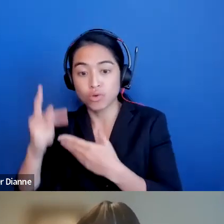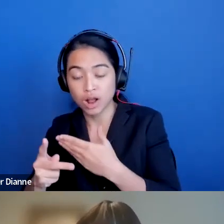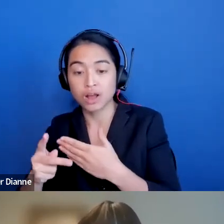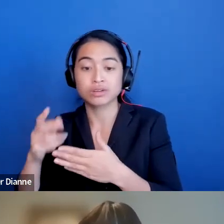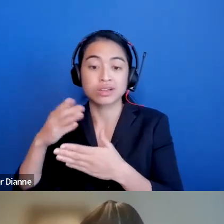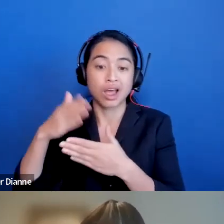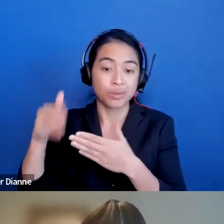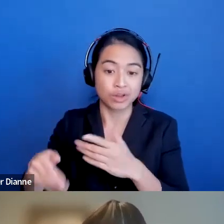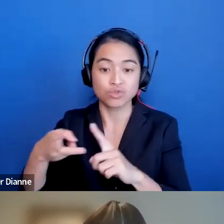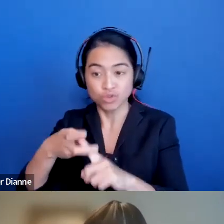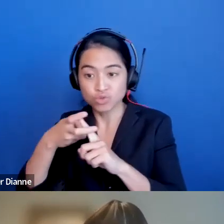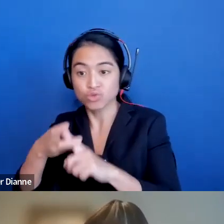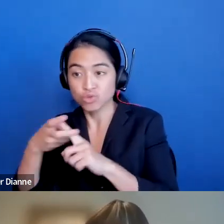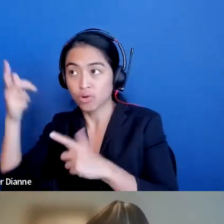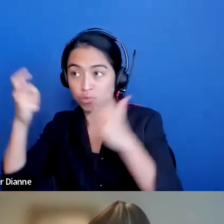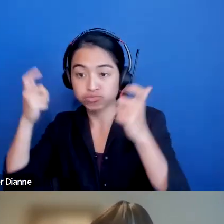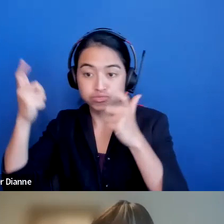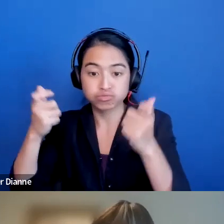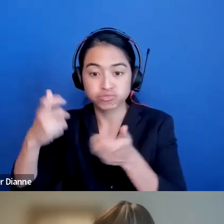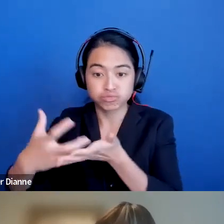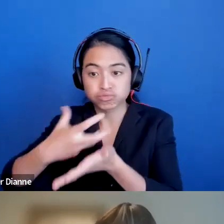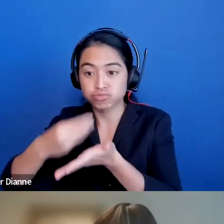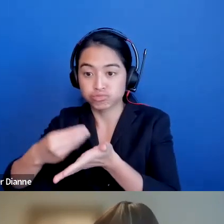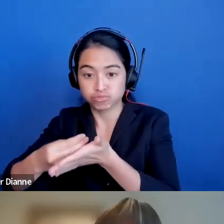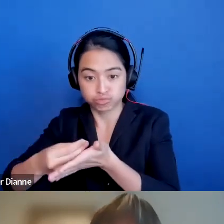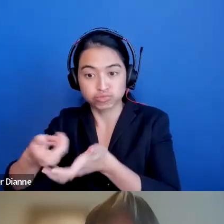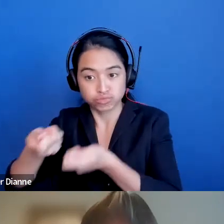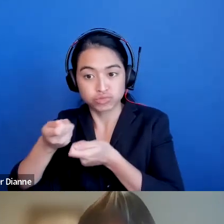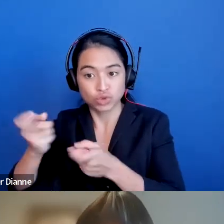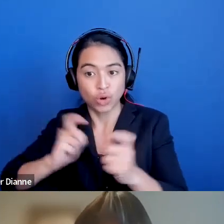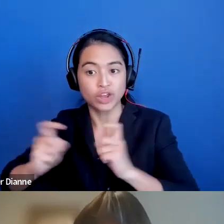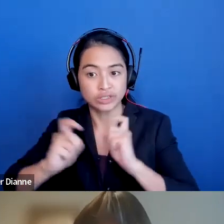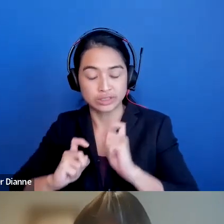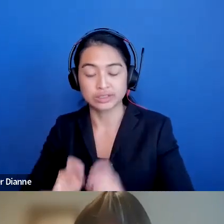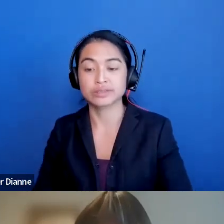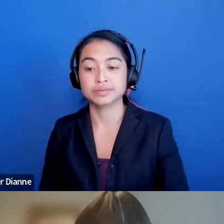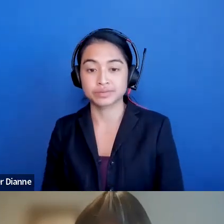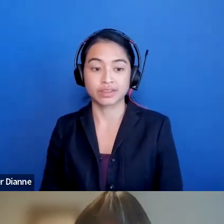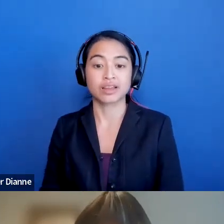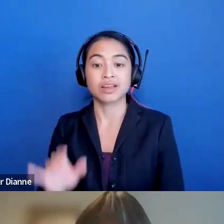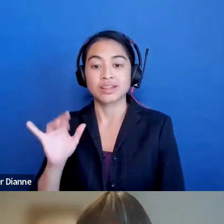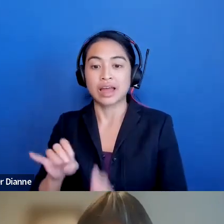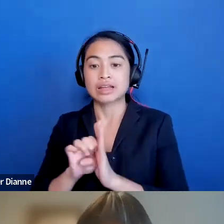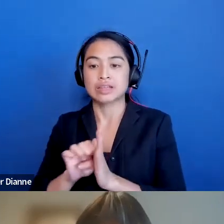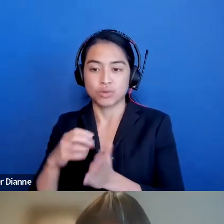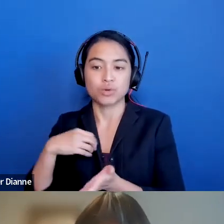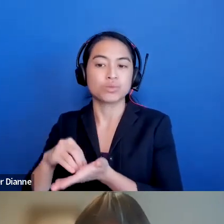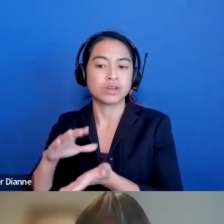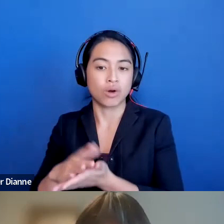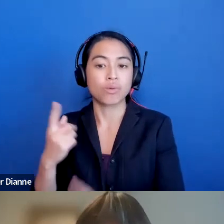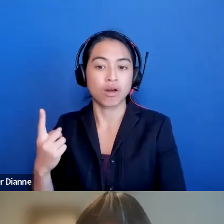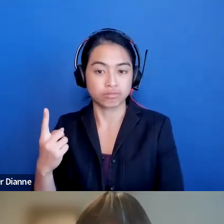to recruit funders and solicit donations. So in this example, we gave it a 1. And